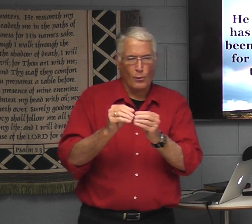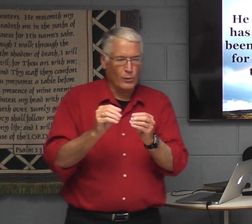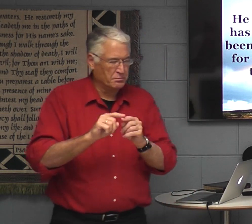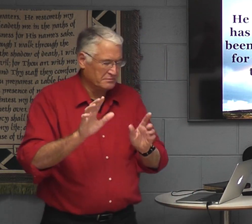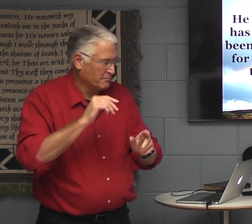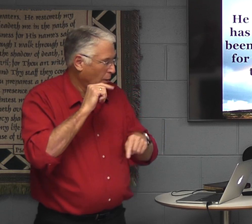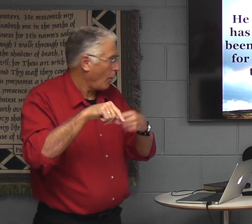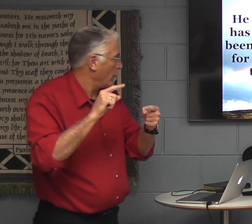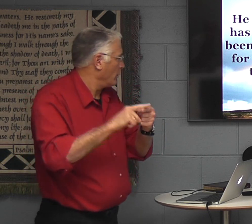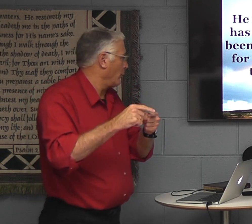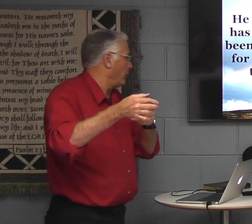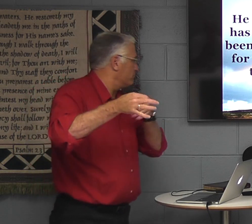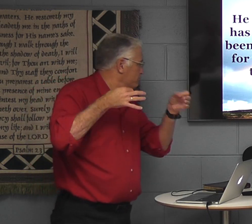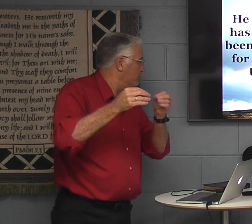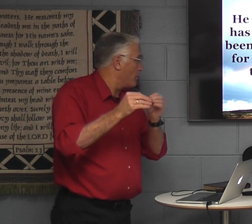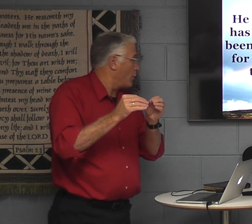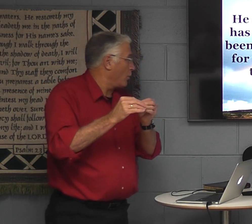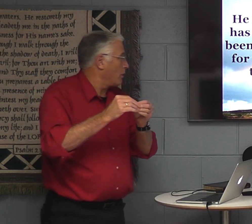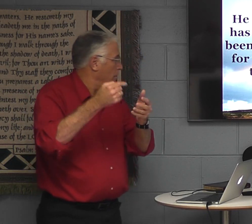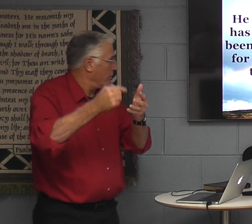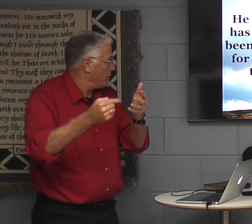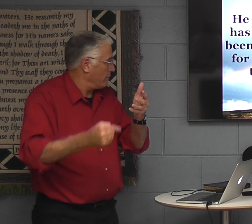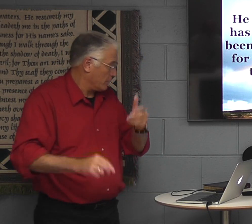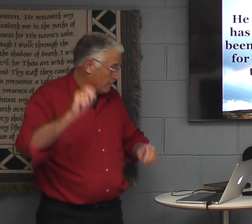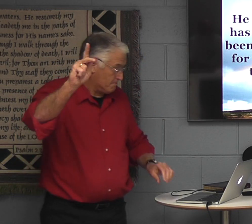There's more. We've only touched the base on it, but there's a lot more.